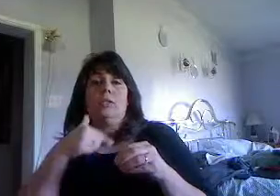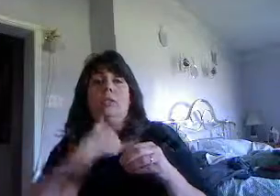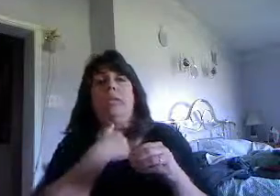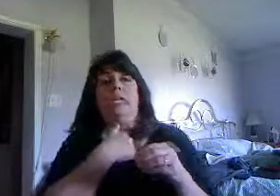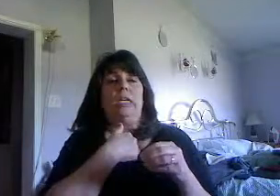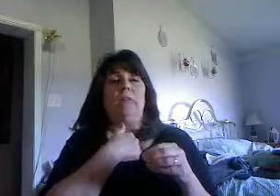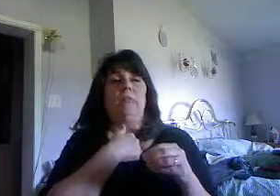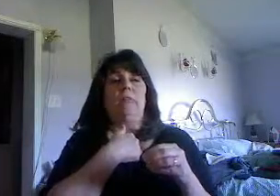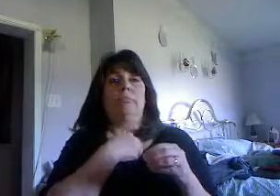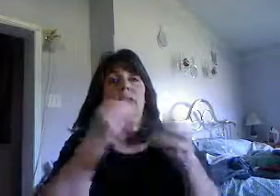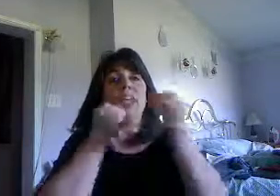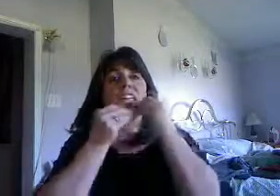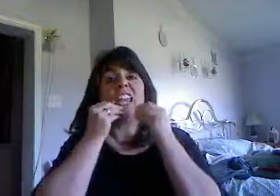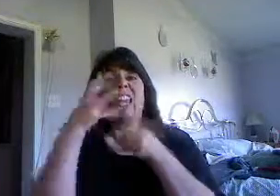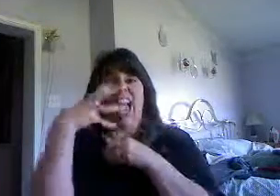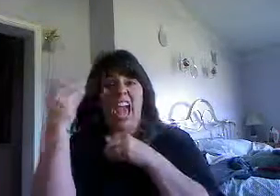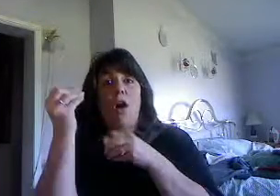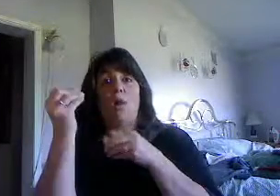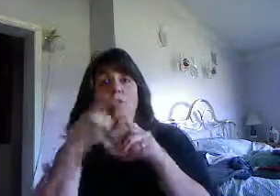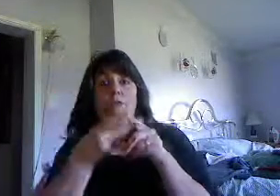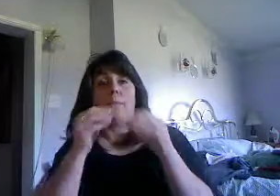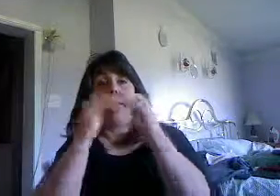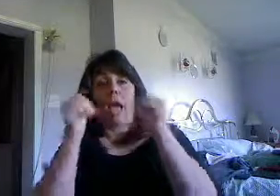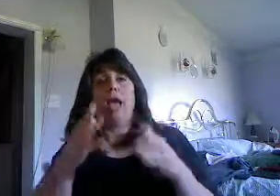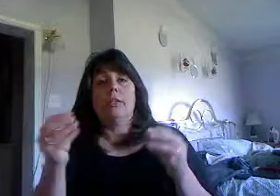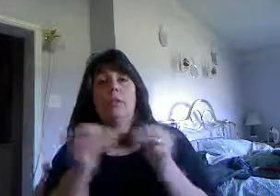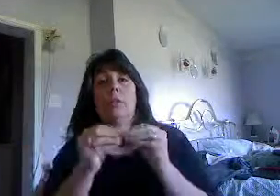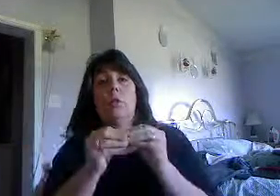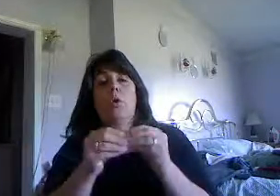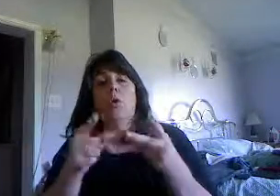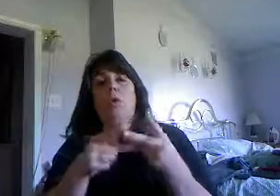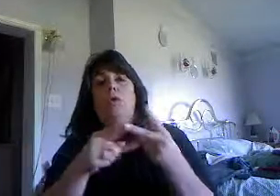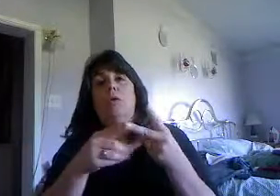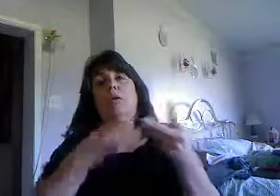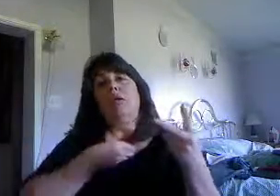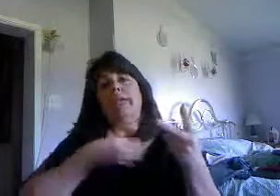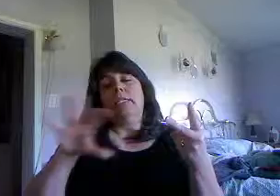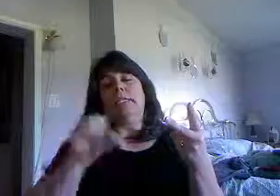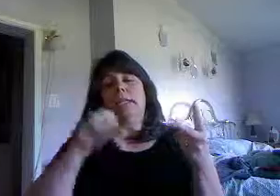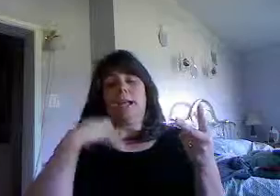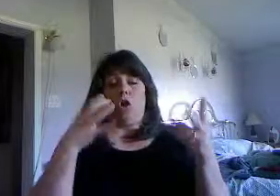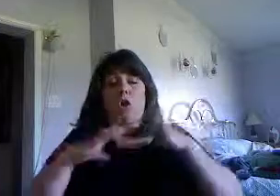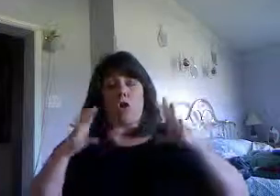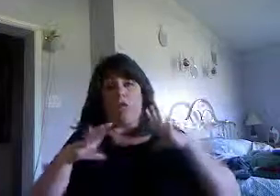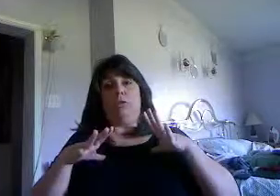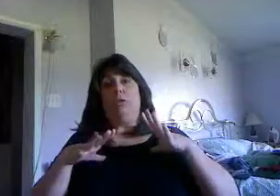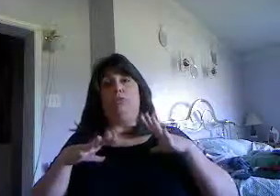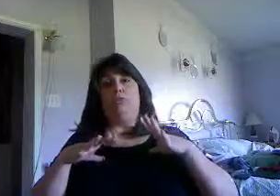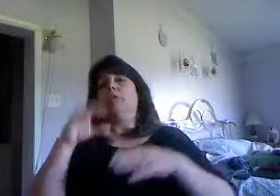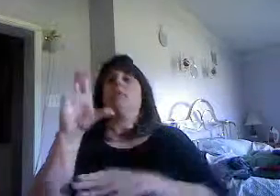our house. We hire someone for childcare. And all of that increases the service sector.